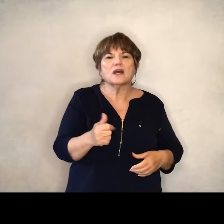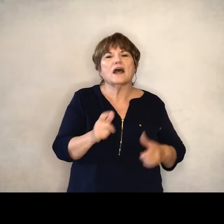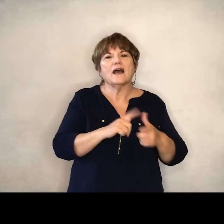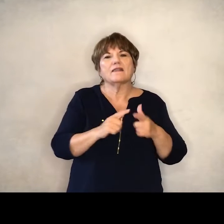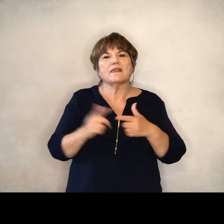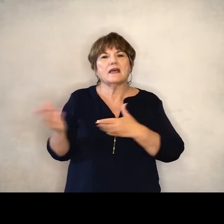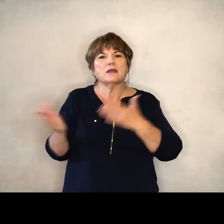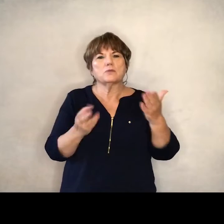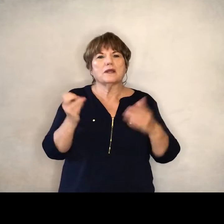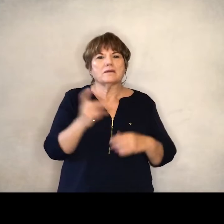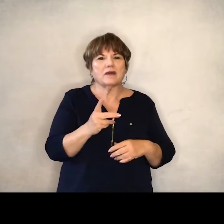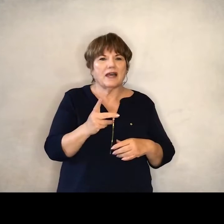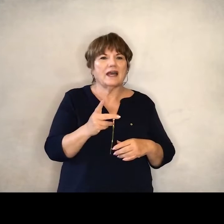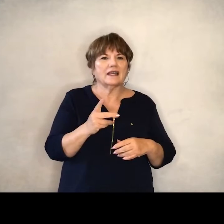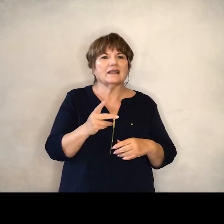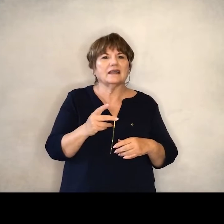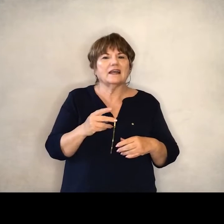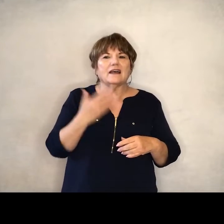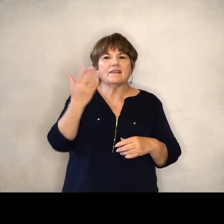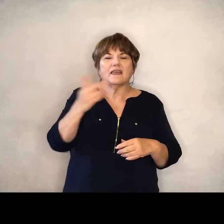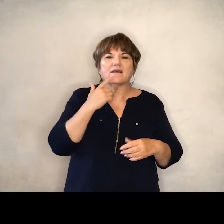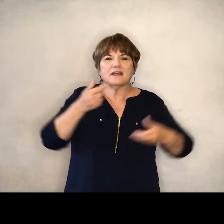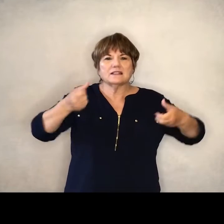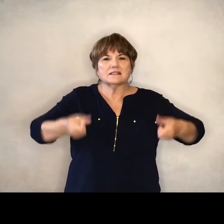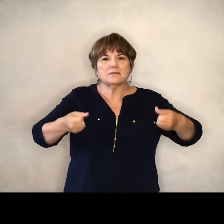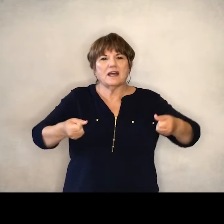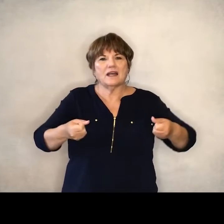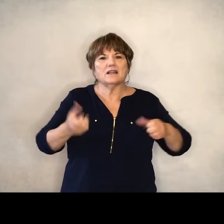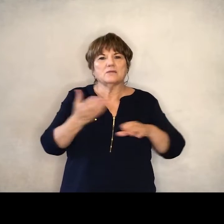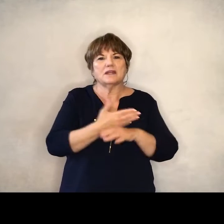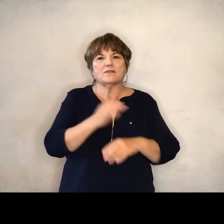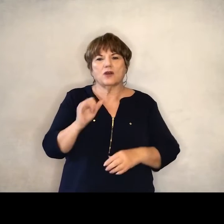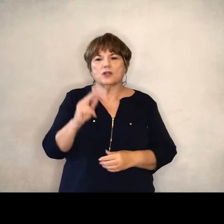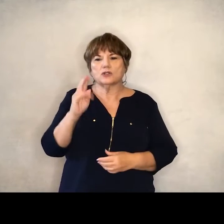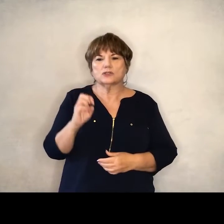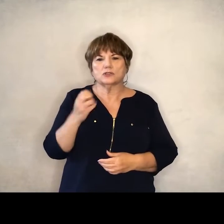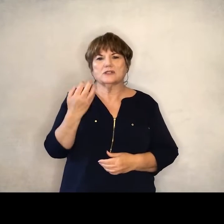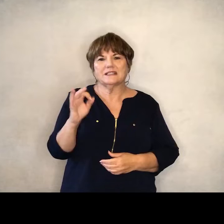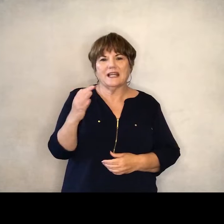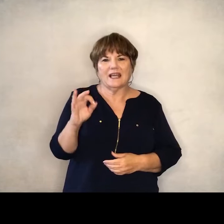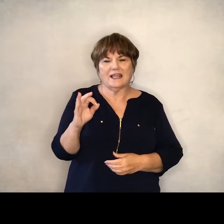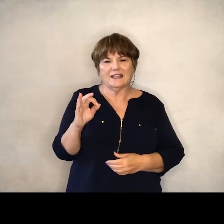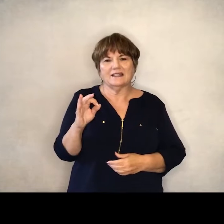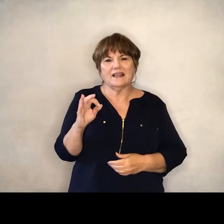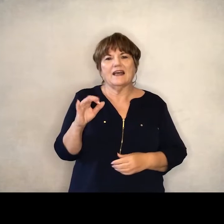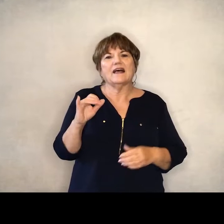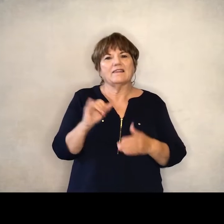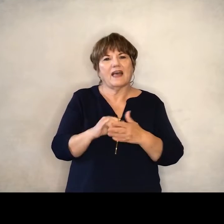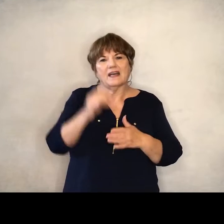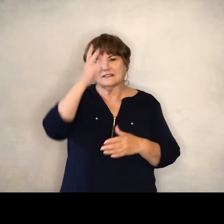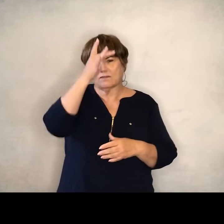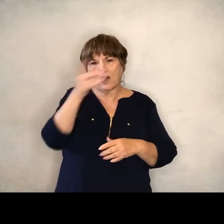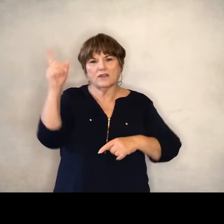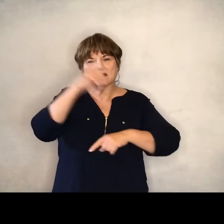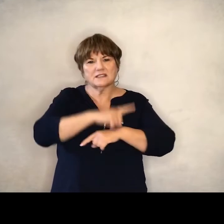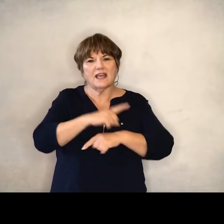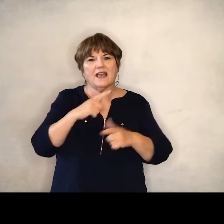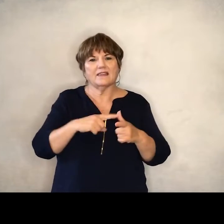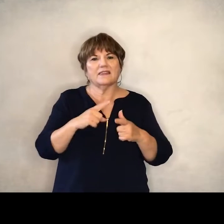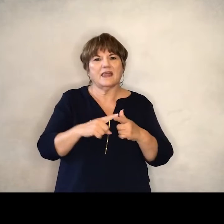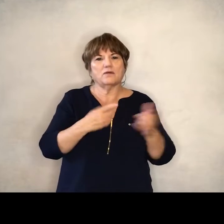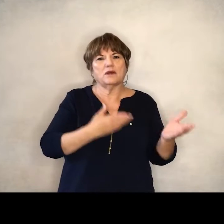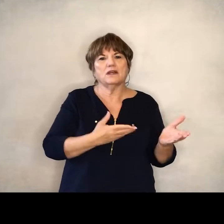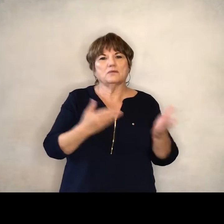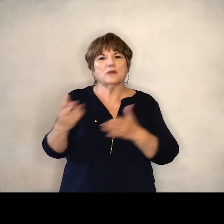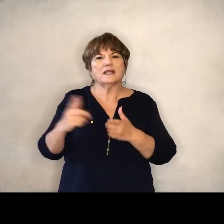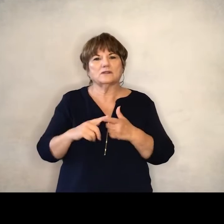put it in the basket there by June the 19th. That's Father's Day, and we will take them over to Sarah's house. This